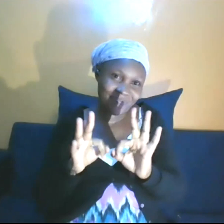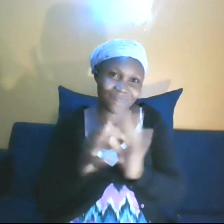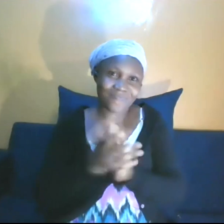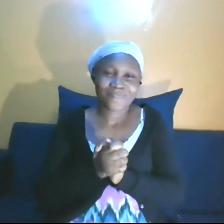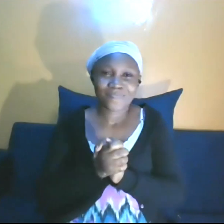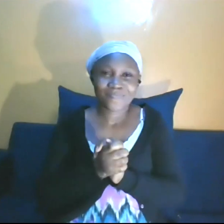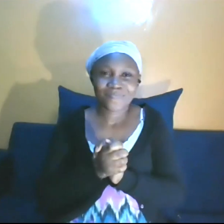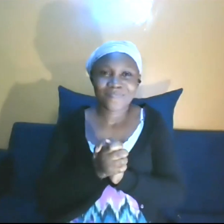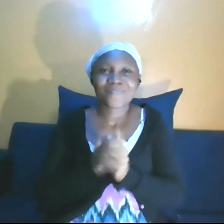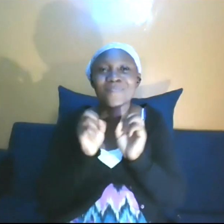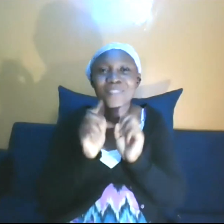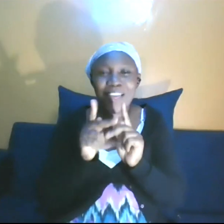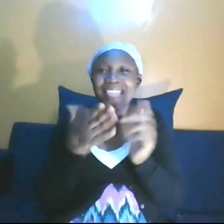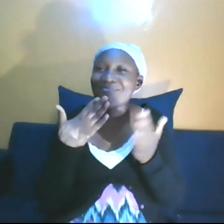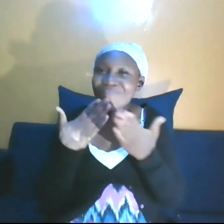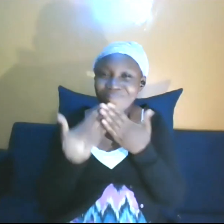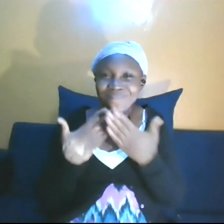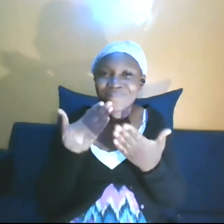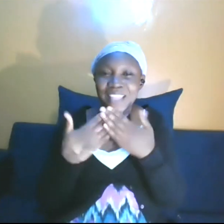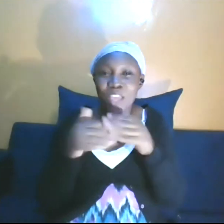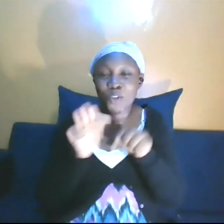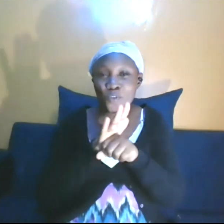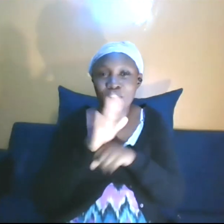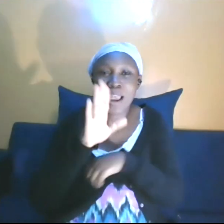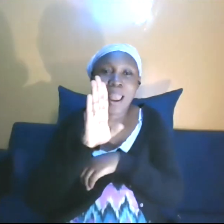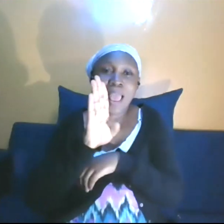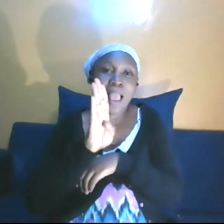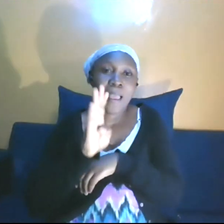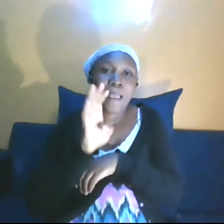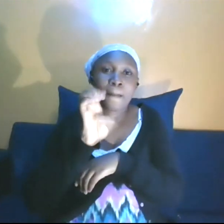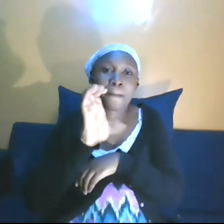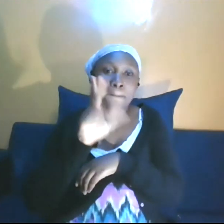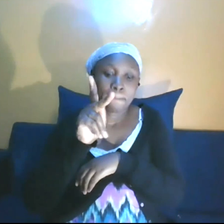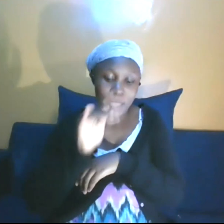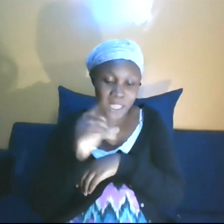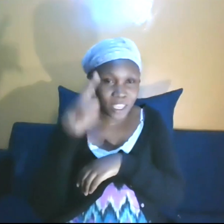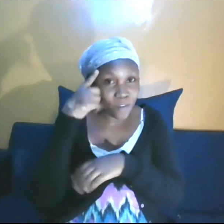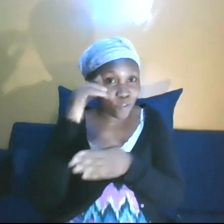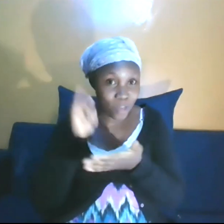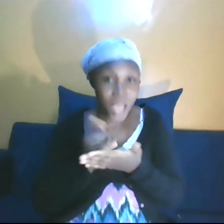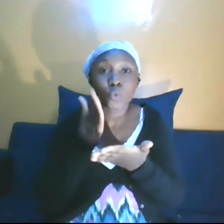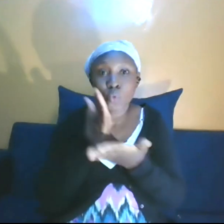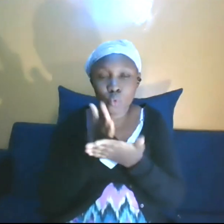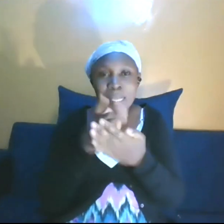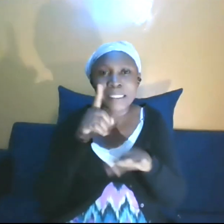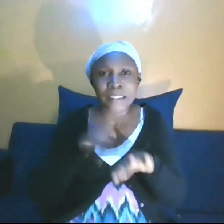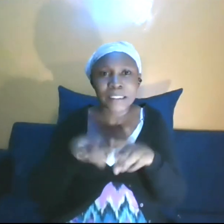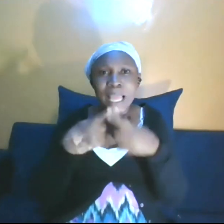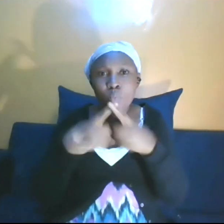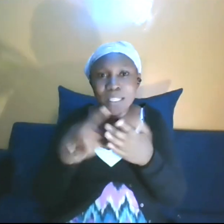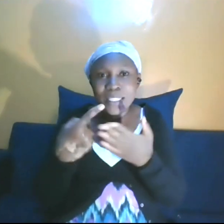Yes, thank you. Thank you very much, Becky, for that. Yes, certainly. Once we start discussing the work, we